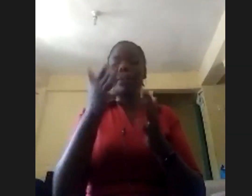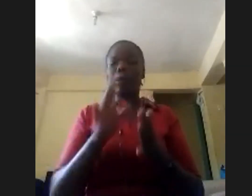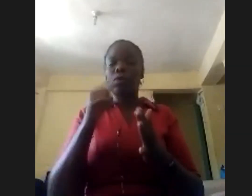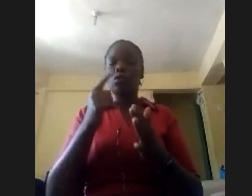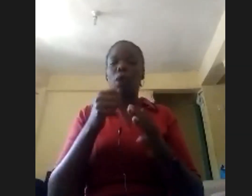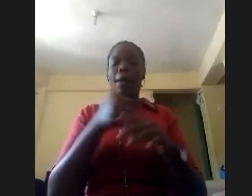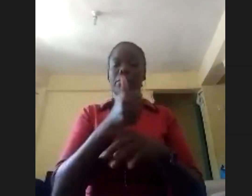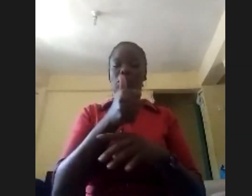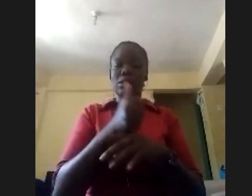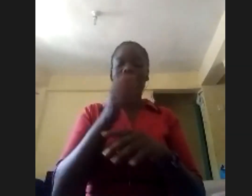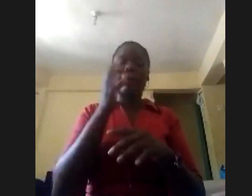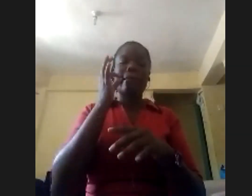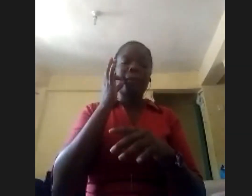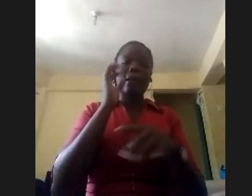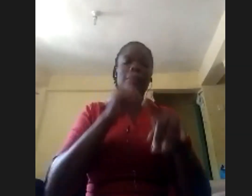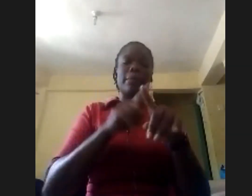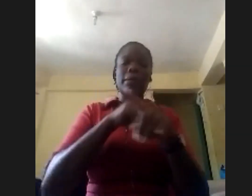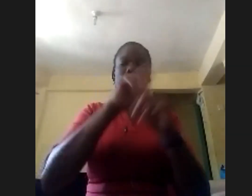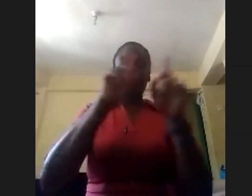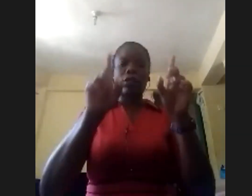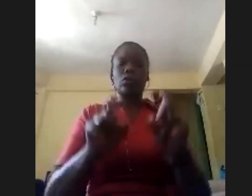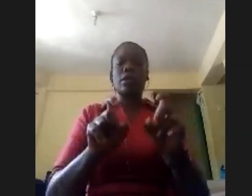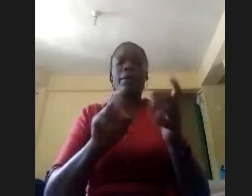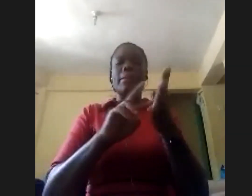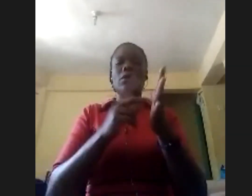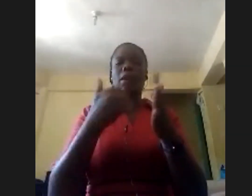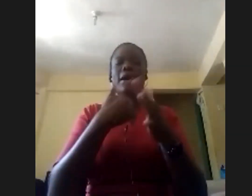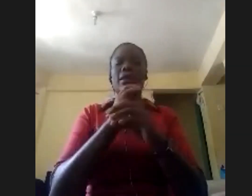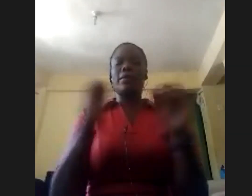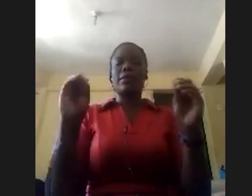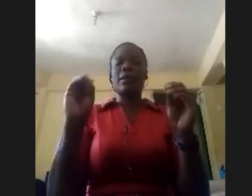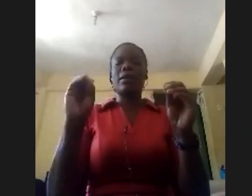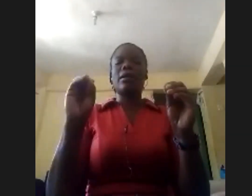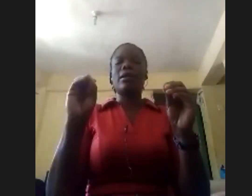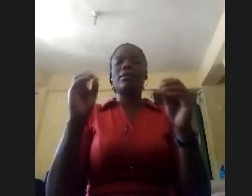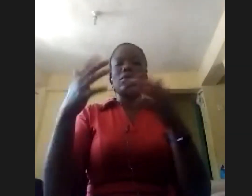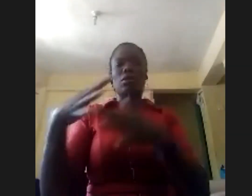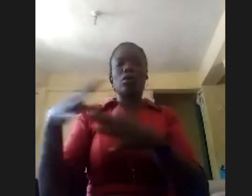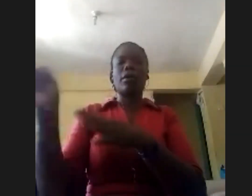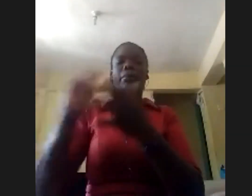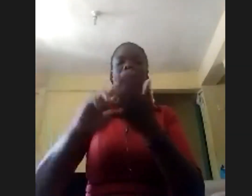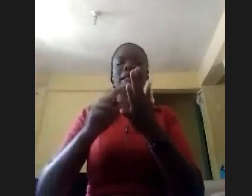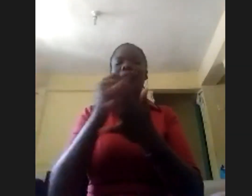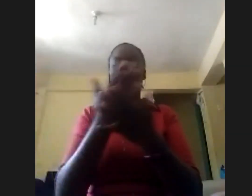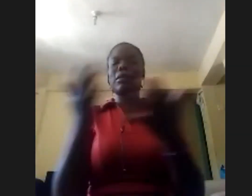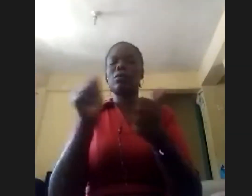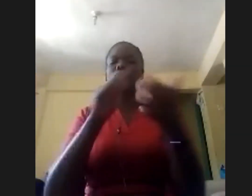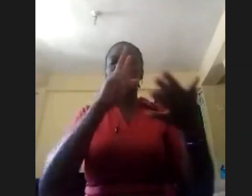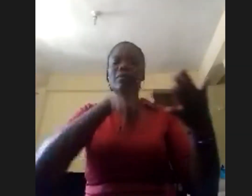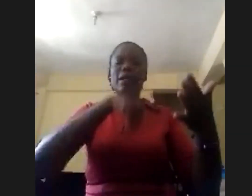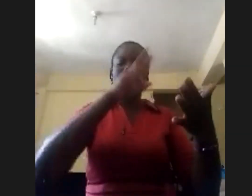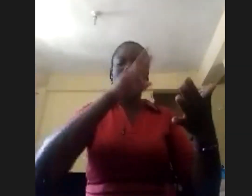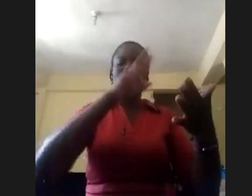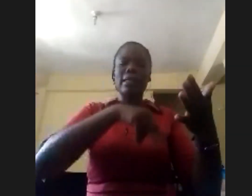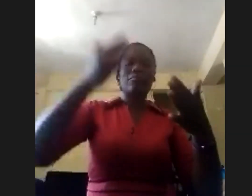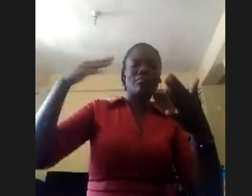when you come to exams, when you're high, I tell you, there's nothing you will score. Even the things that you've Okay. read in the short-term memory will